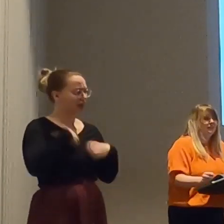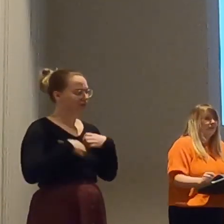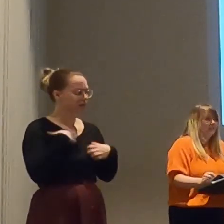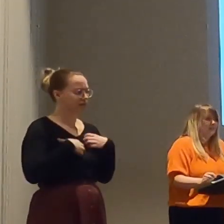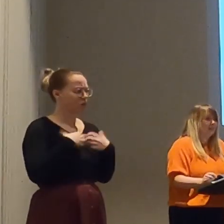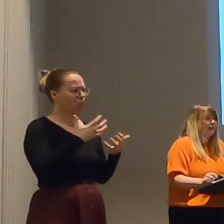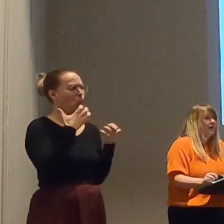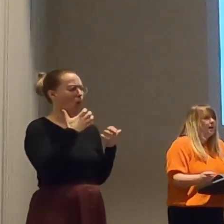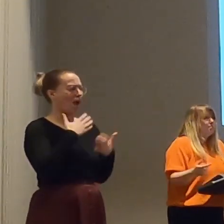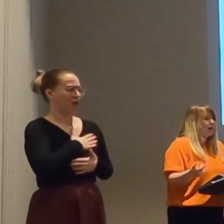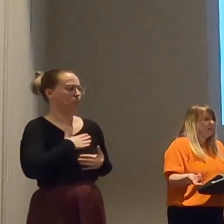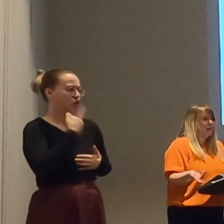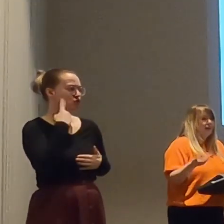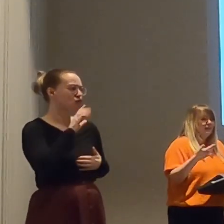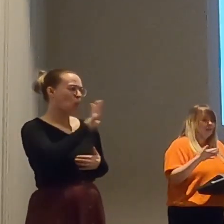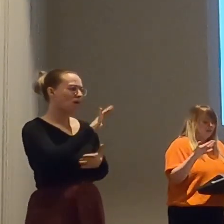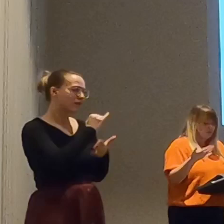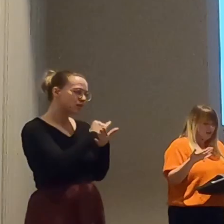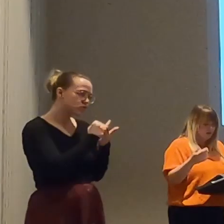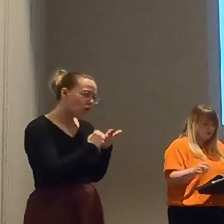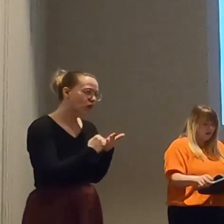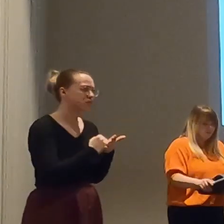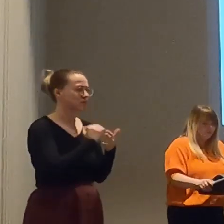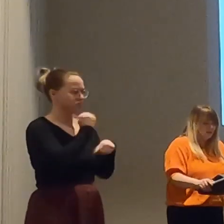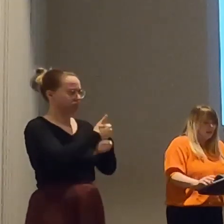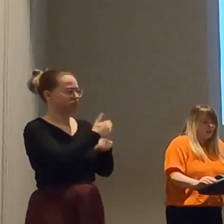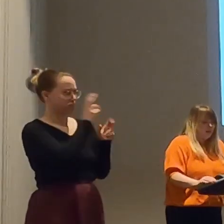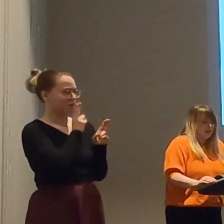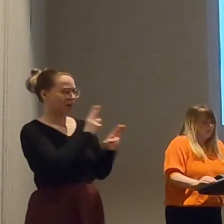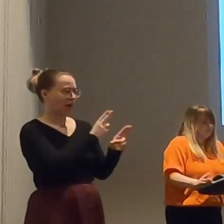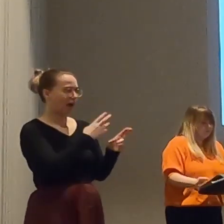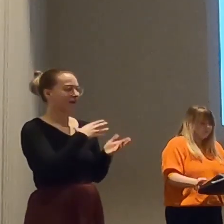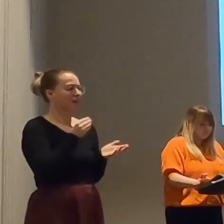it for its artistic merit, and then also,